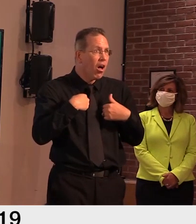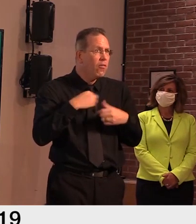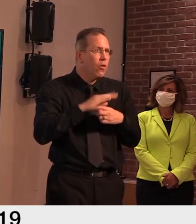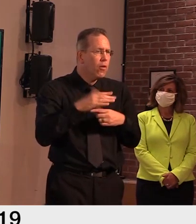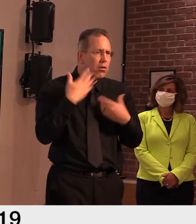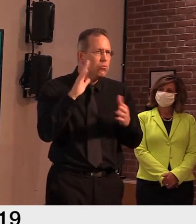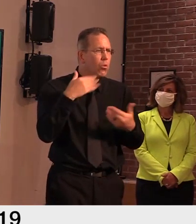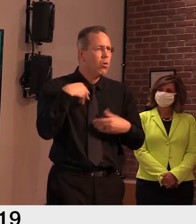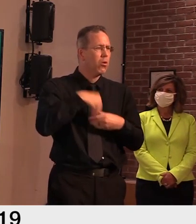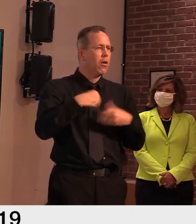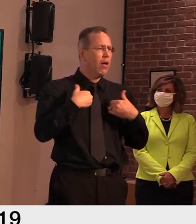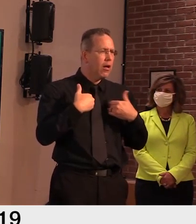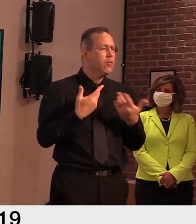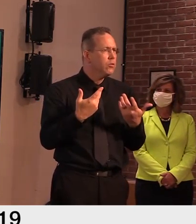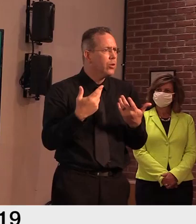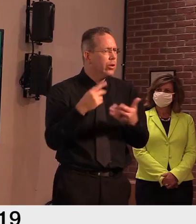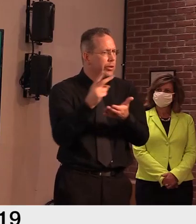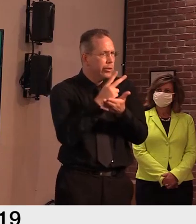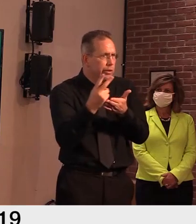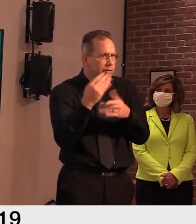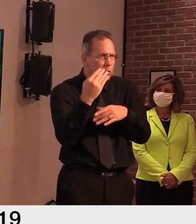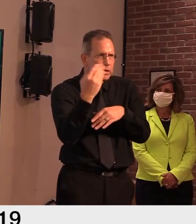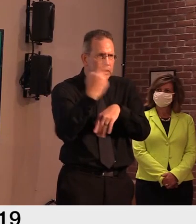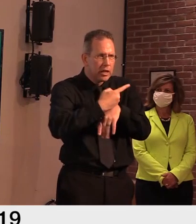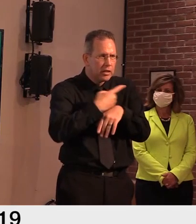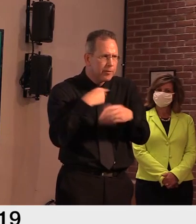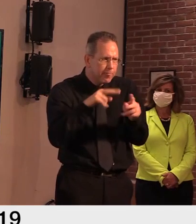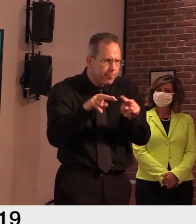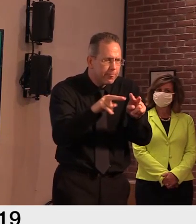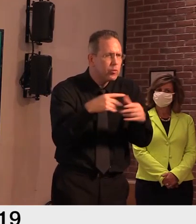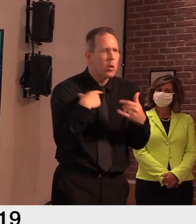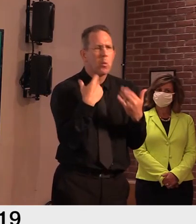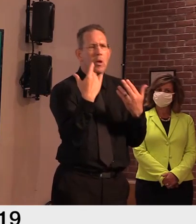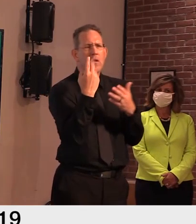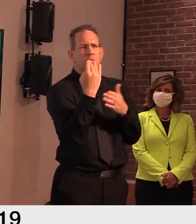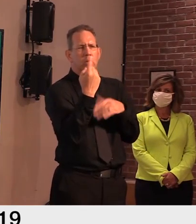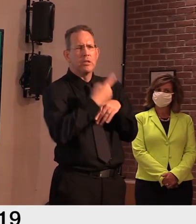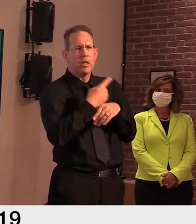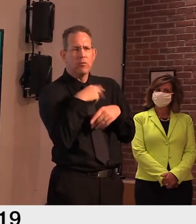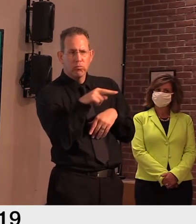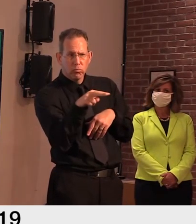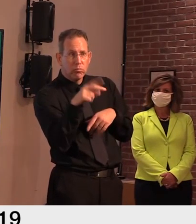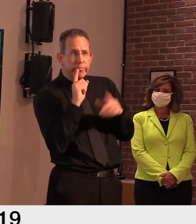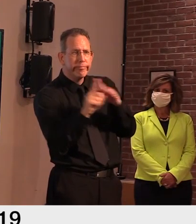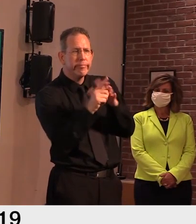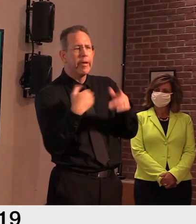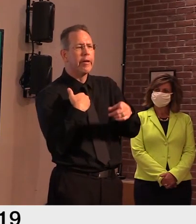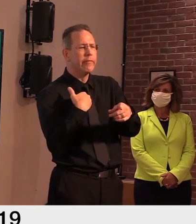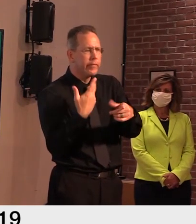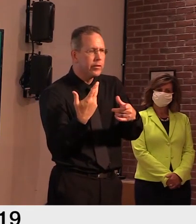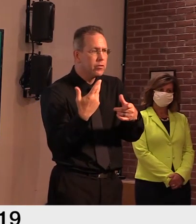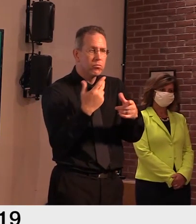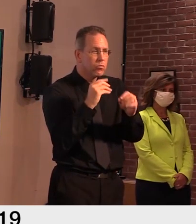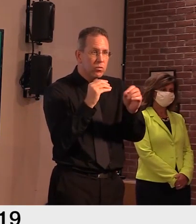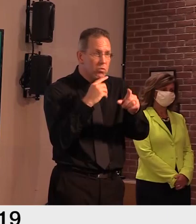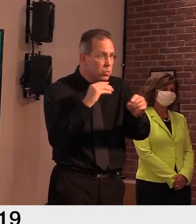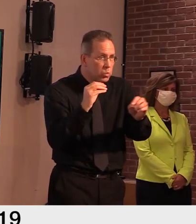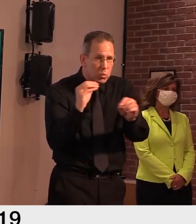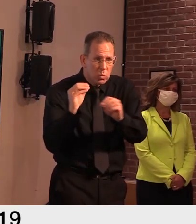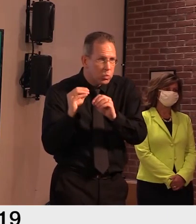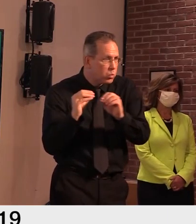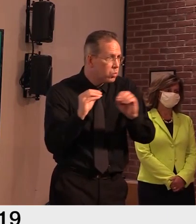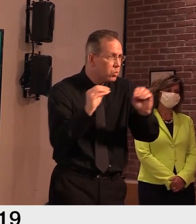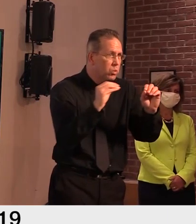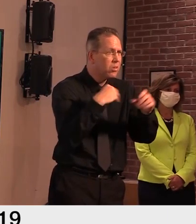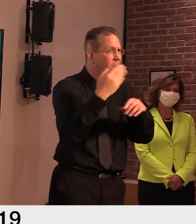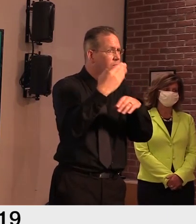knowing that we have to go to the extent of what an incubation period is, which is 14 days, even though most